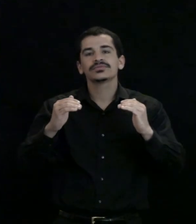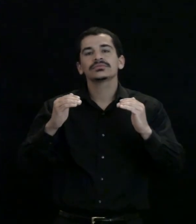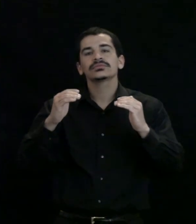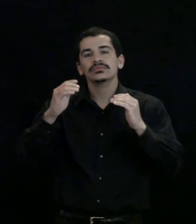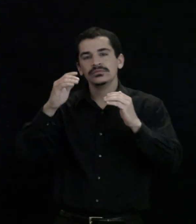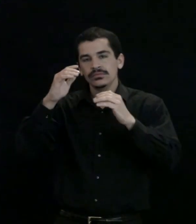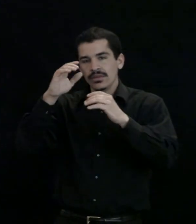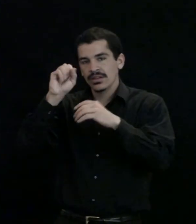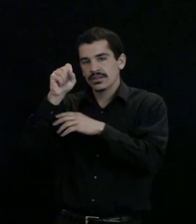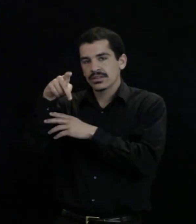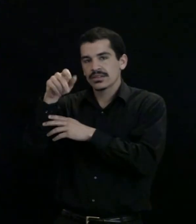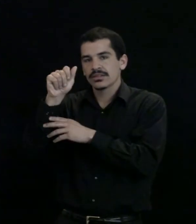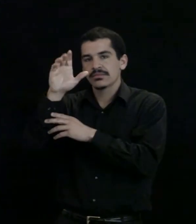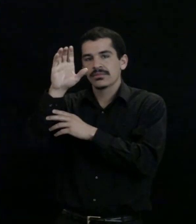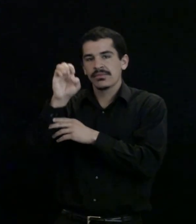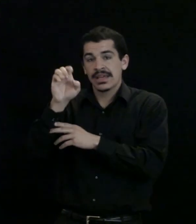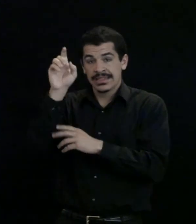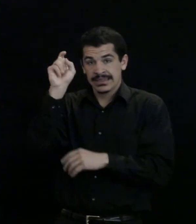Space needs,